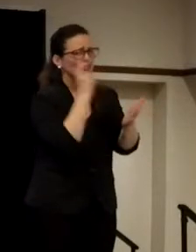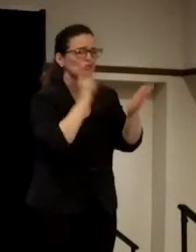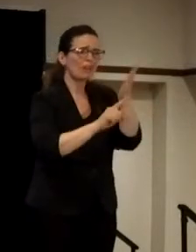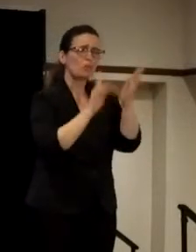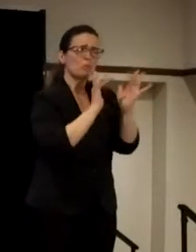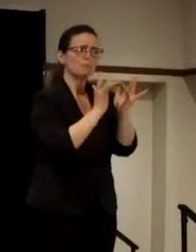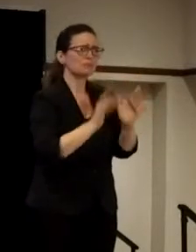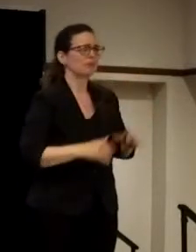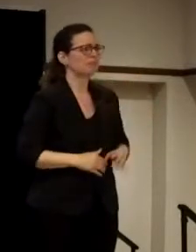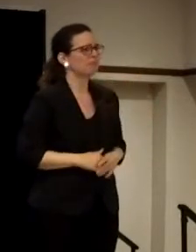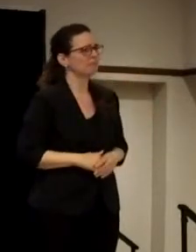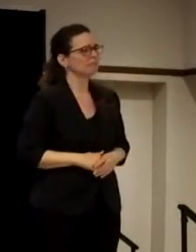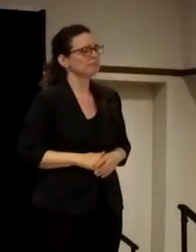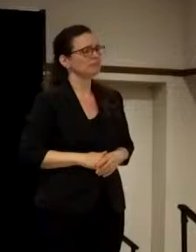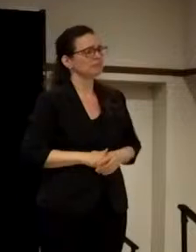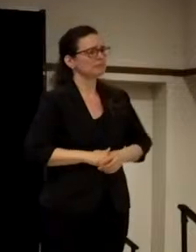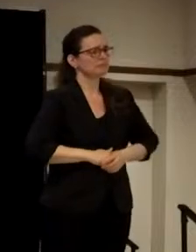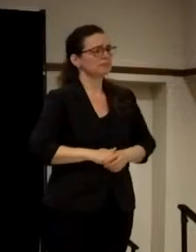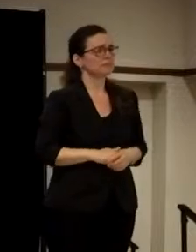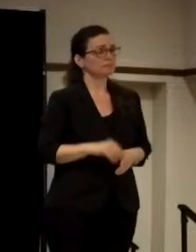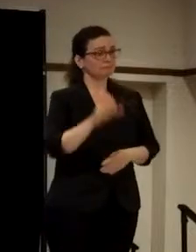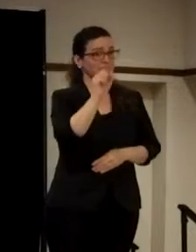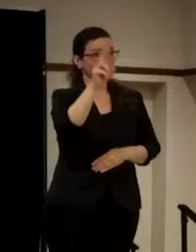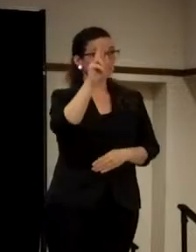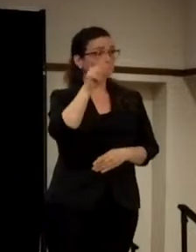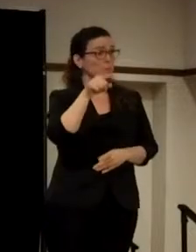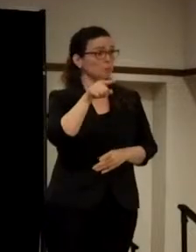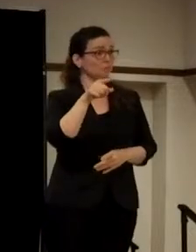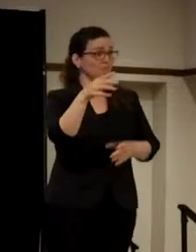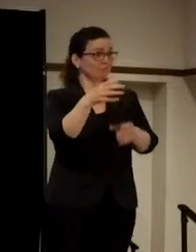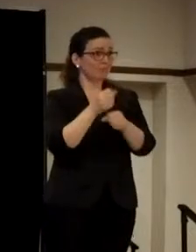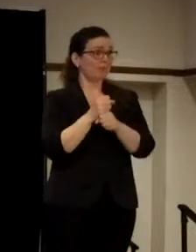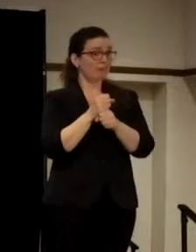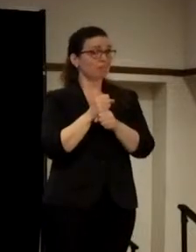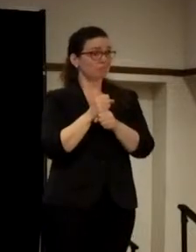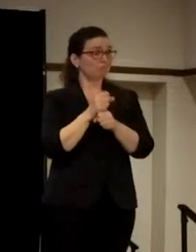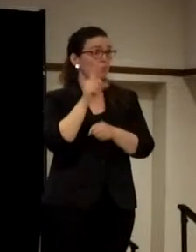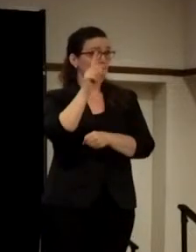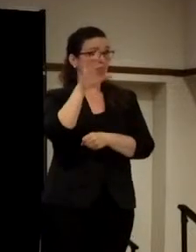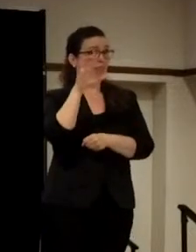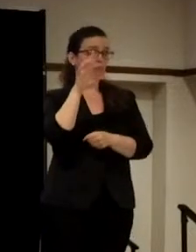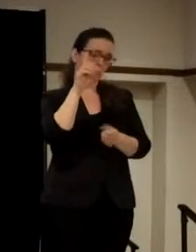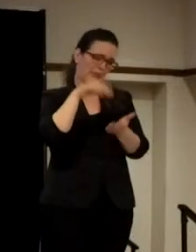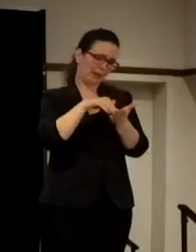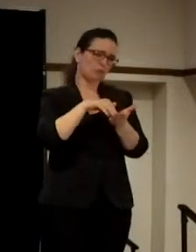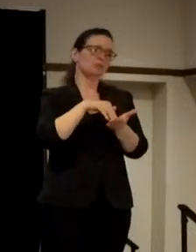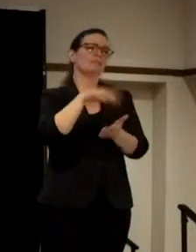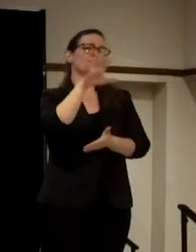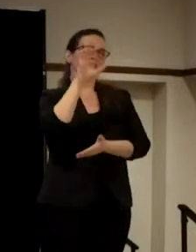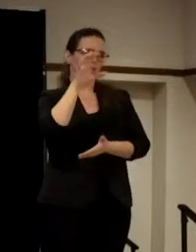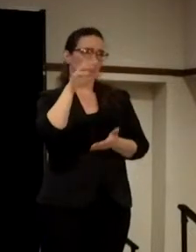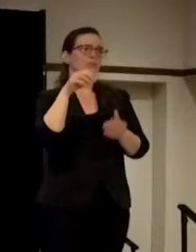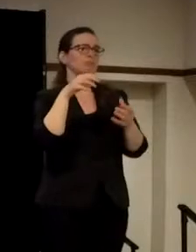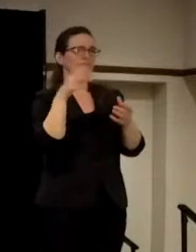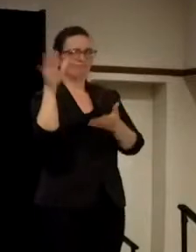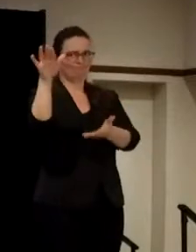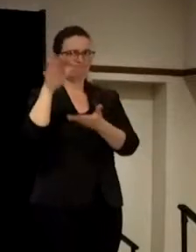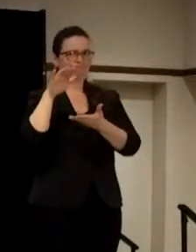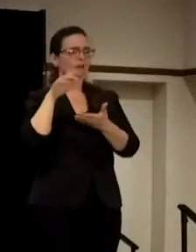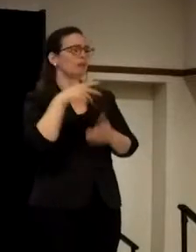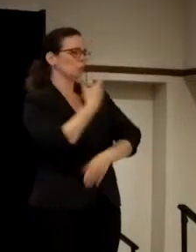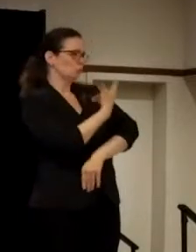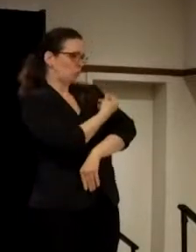are getting Syracuse University 1,500 doses for a clinic that they'll be working on this